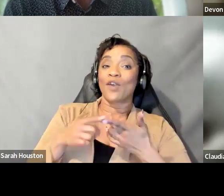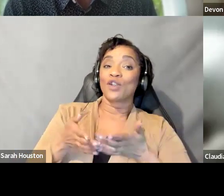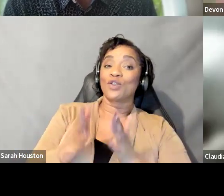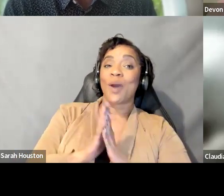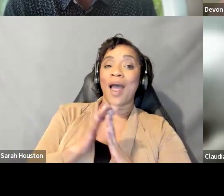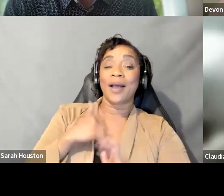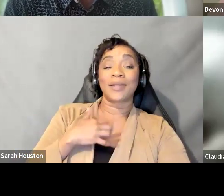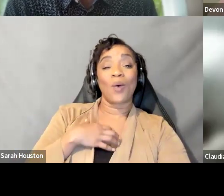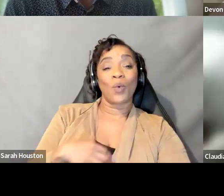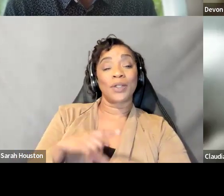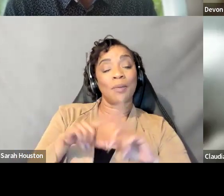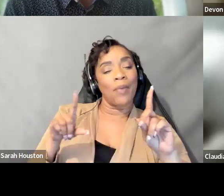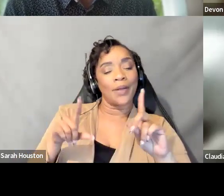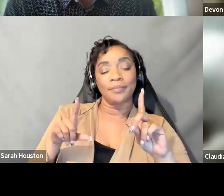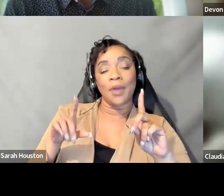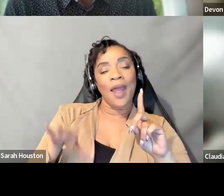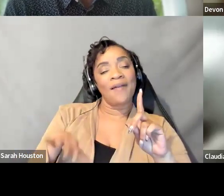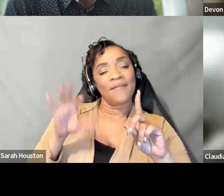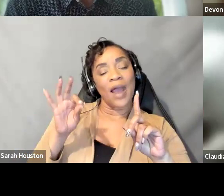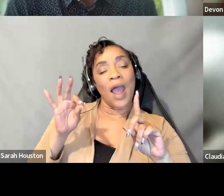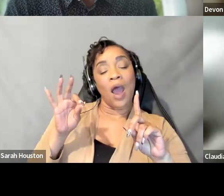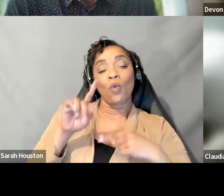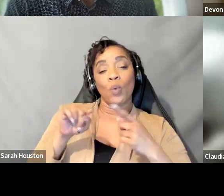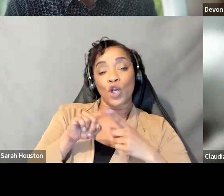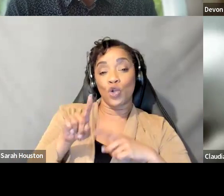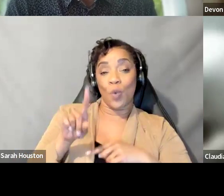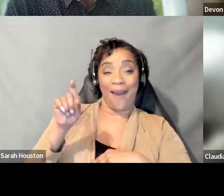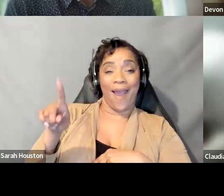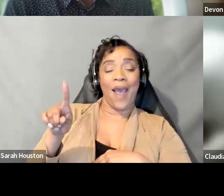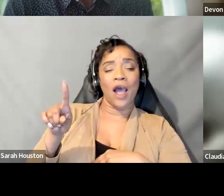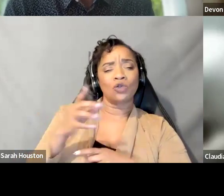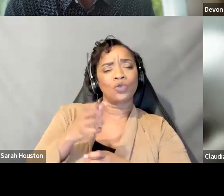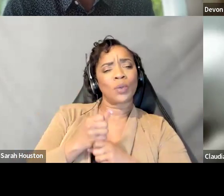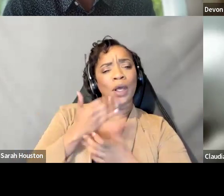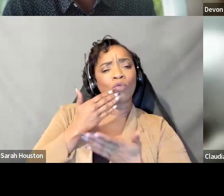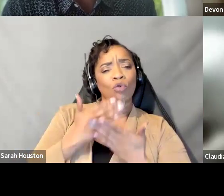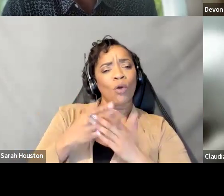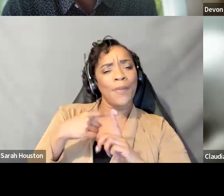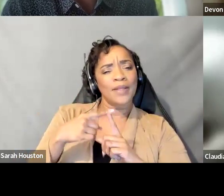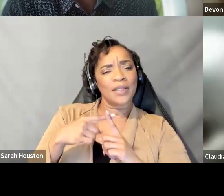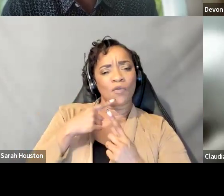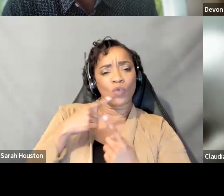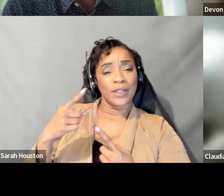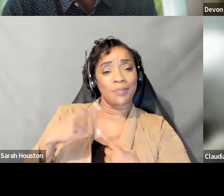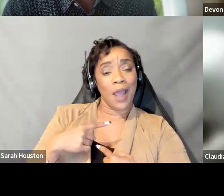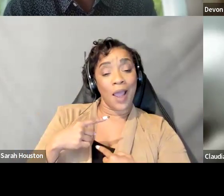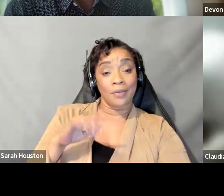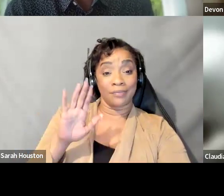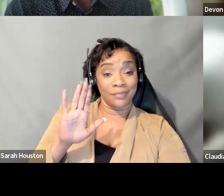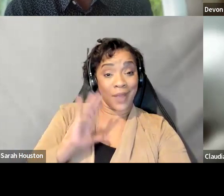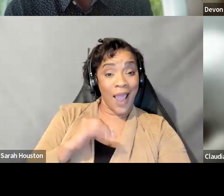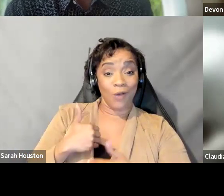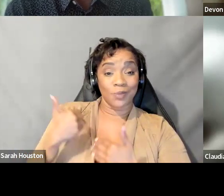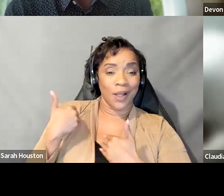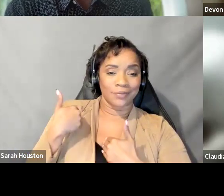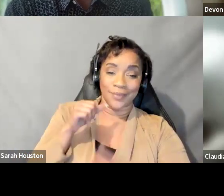found that sometimes there's really positive responses when we ask. So again, I don't think it should be our responsibility at all, but I